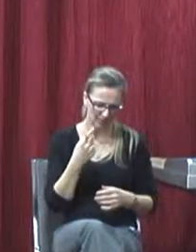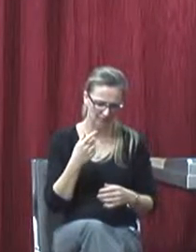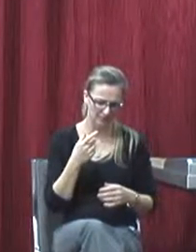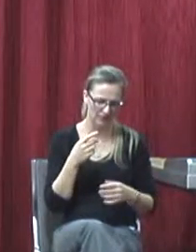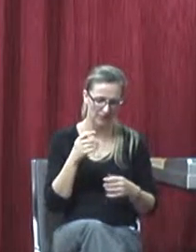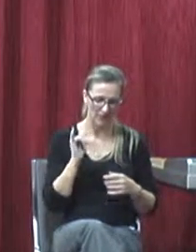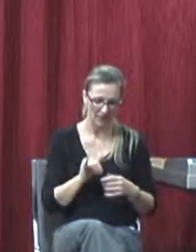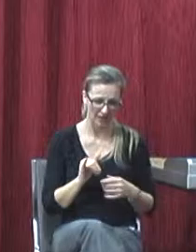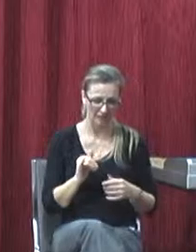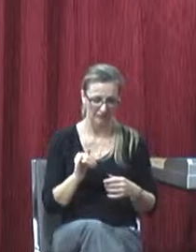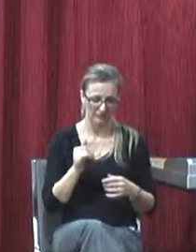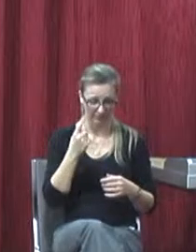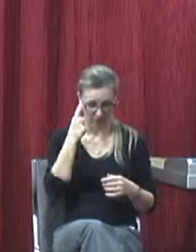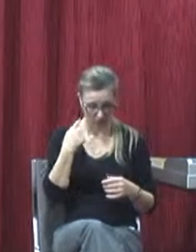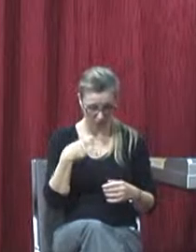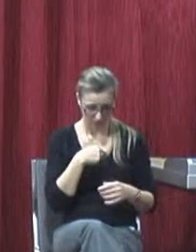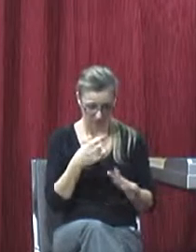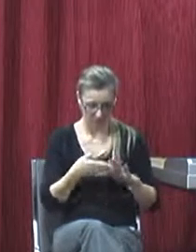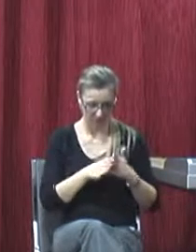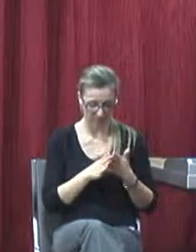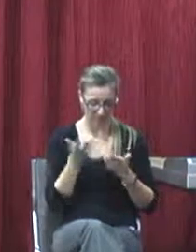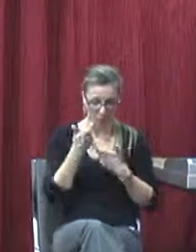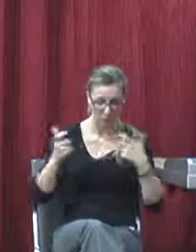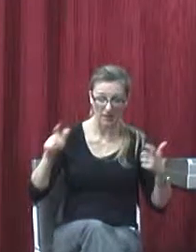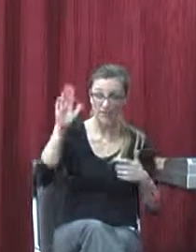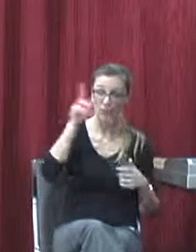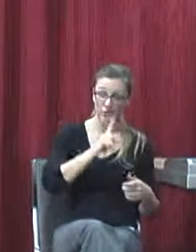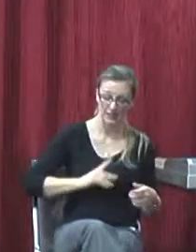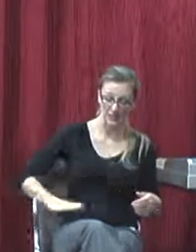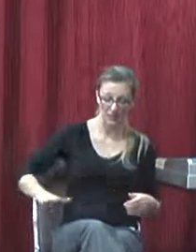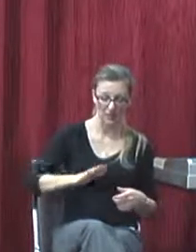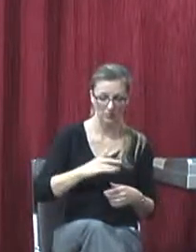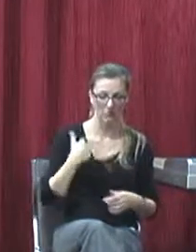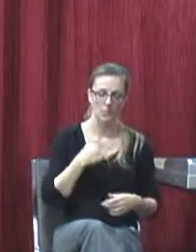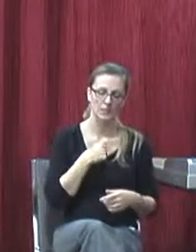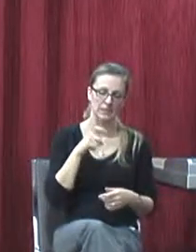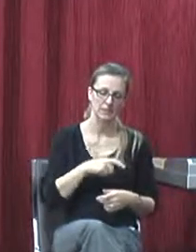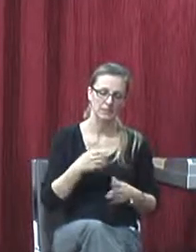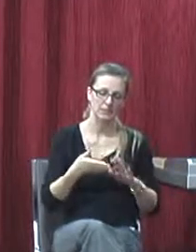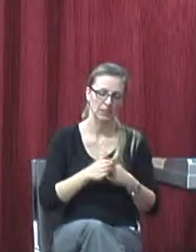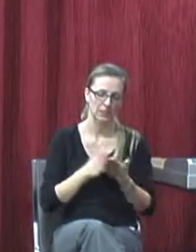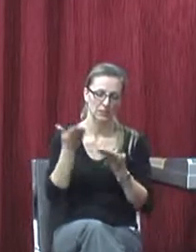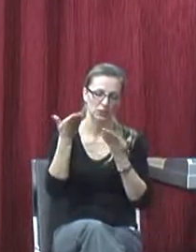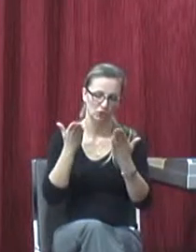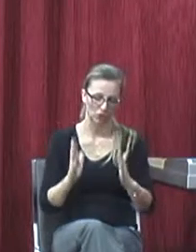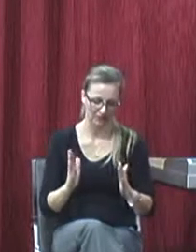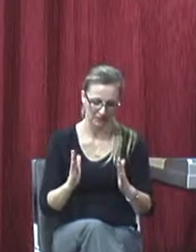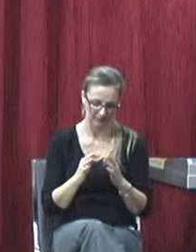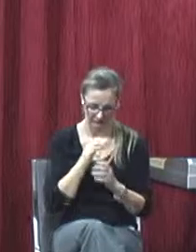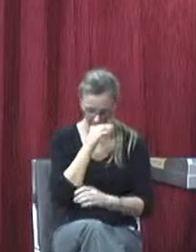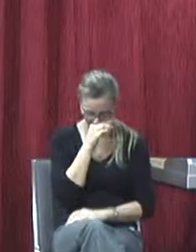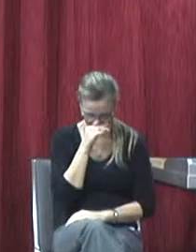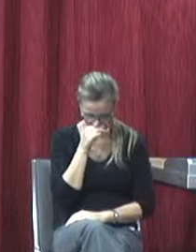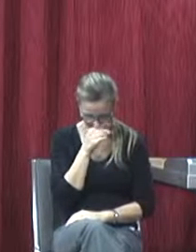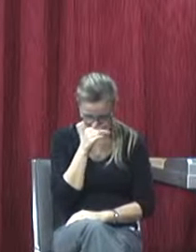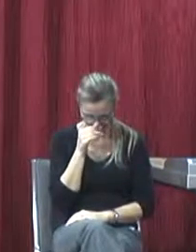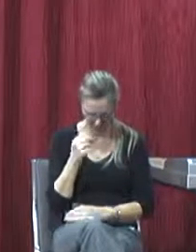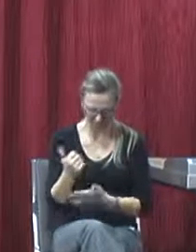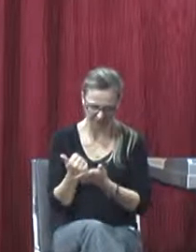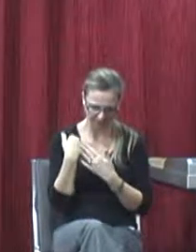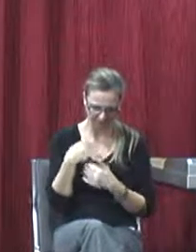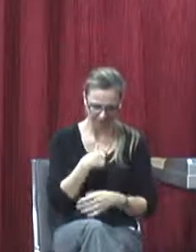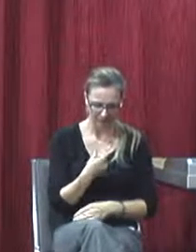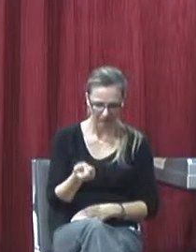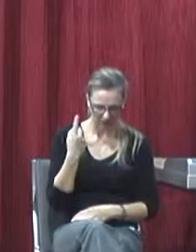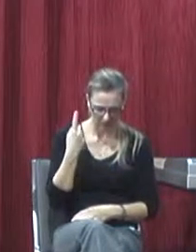to be pleasing to you, to be fruitful in your kingdom, we must be godly servants, oh God. And help us